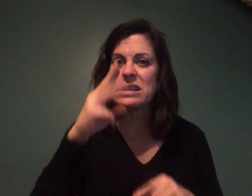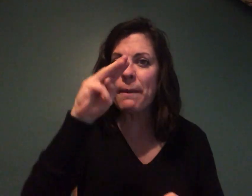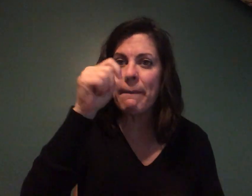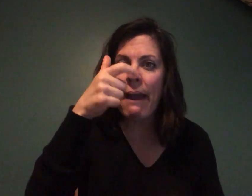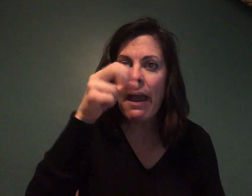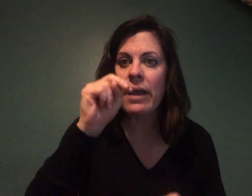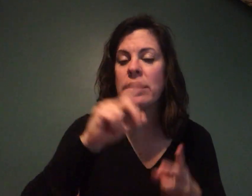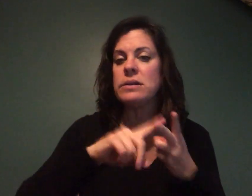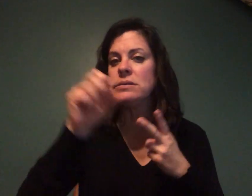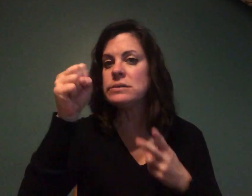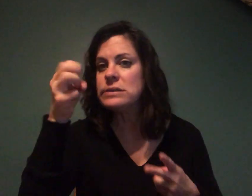you have questions,